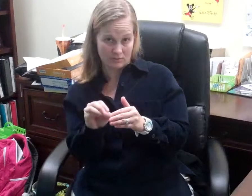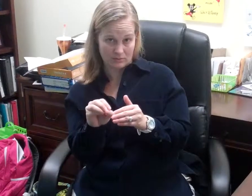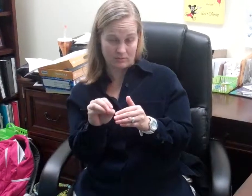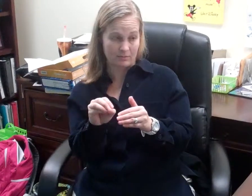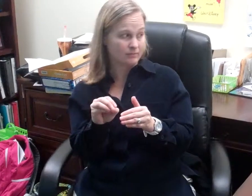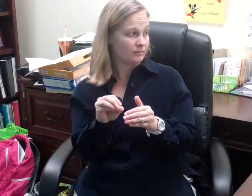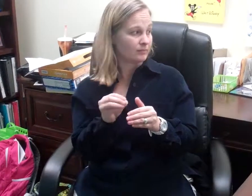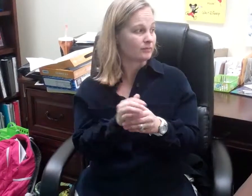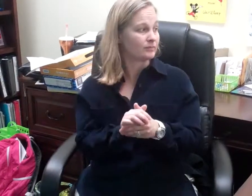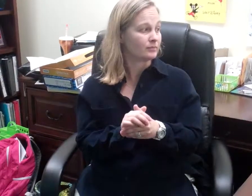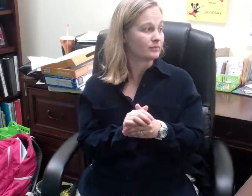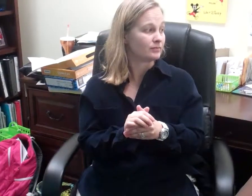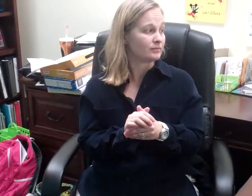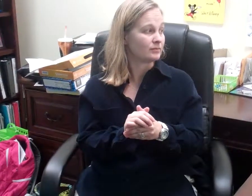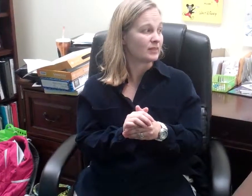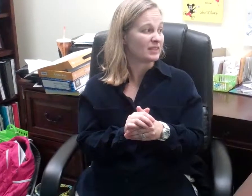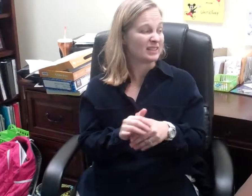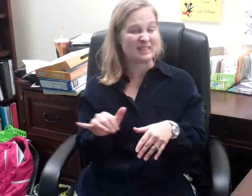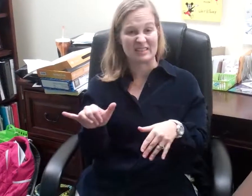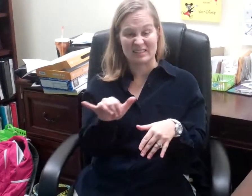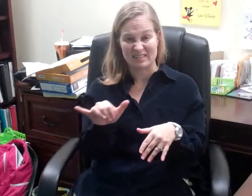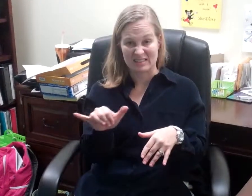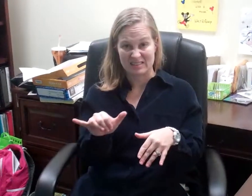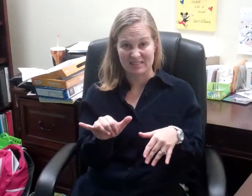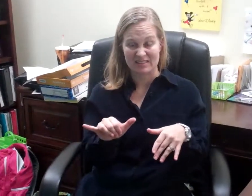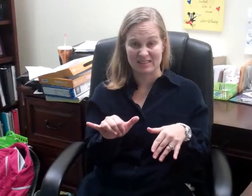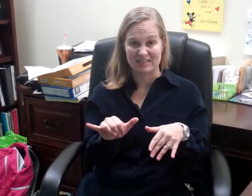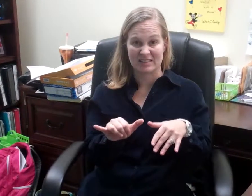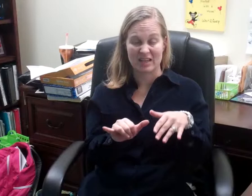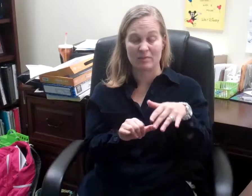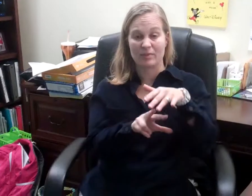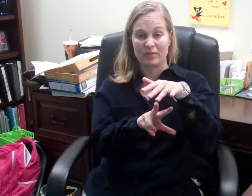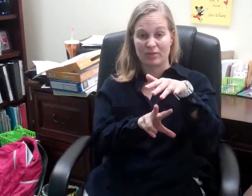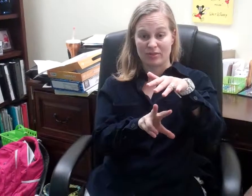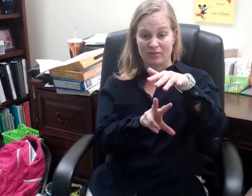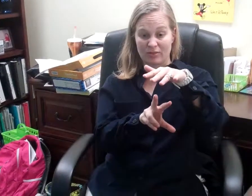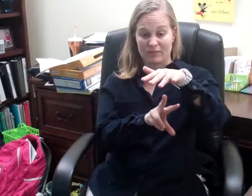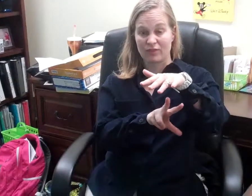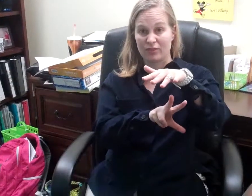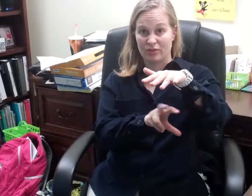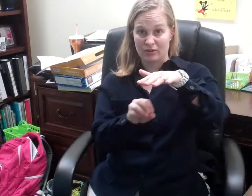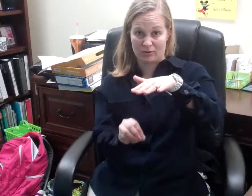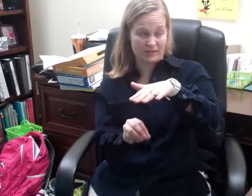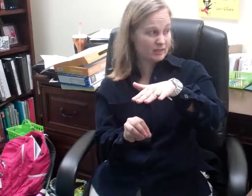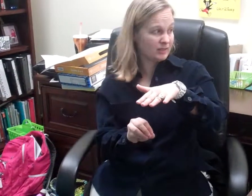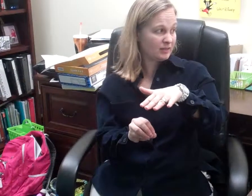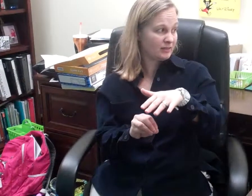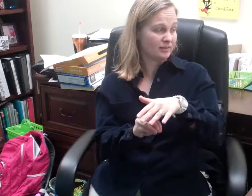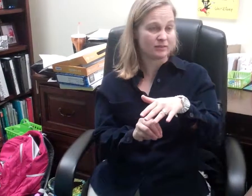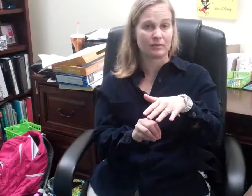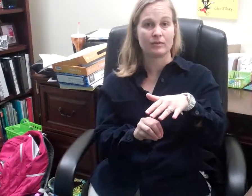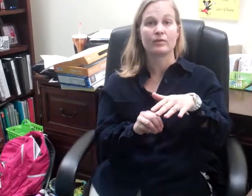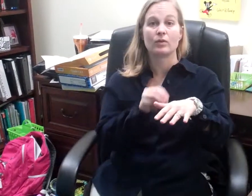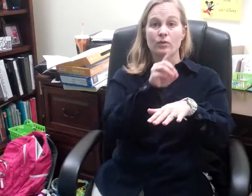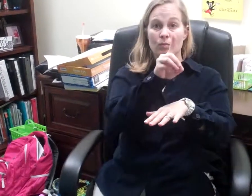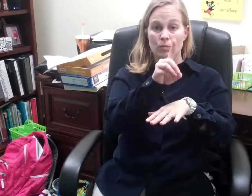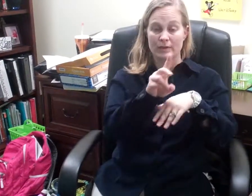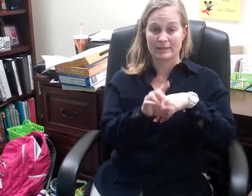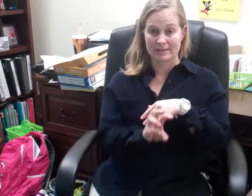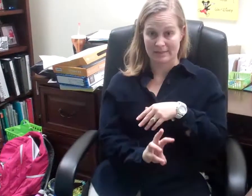In order to get a denominator of 30 in the first fraction, we must multiply our denominator of 6